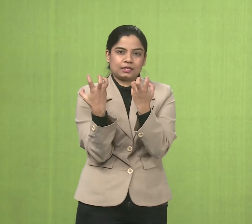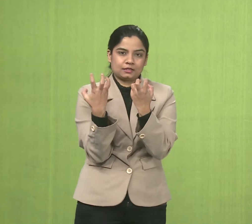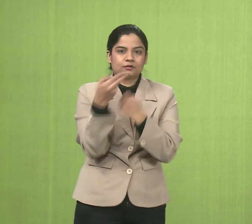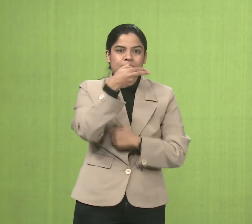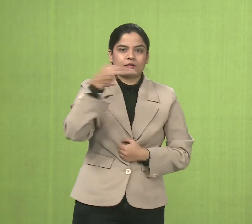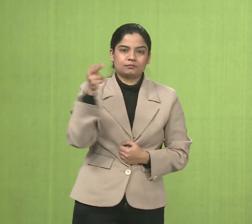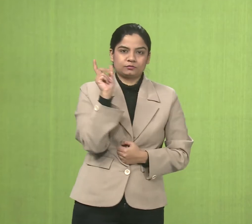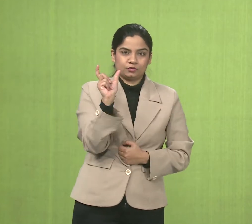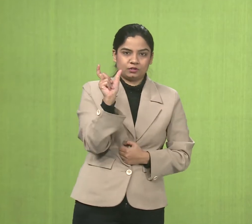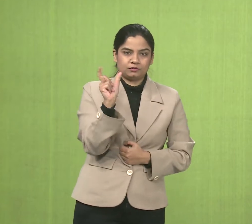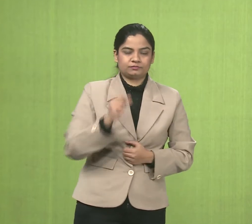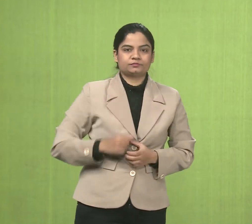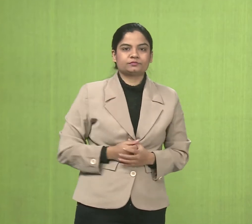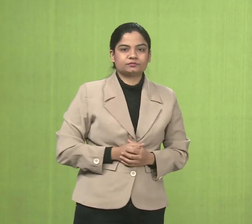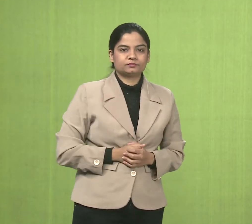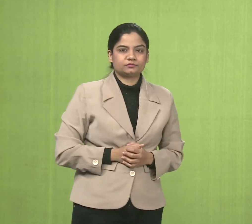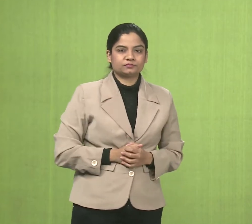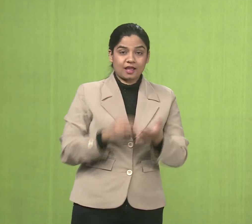hit by something, it's painful.